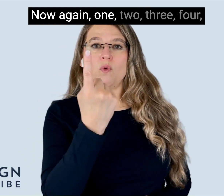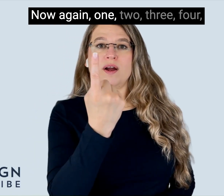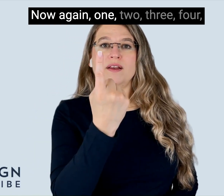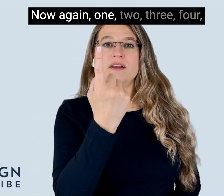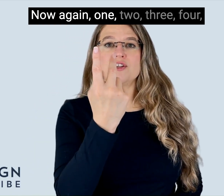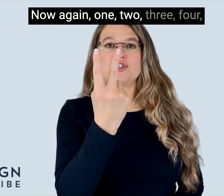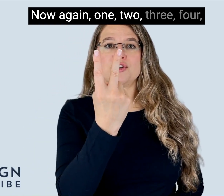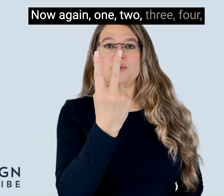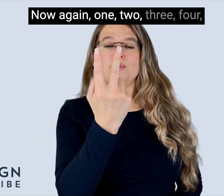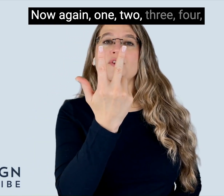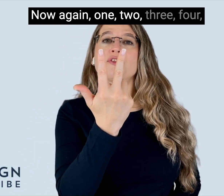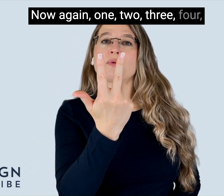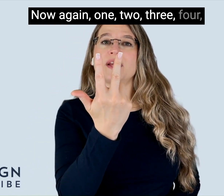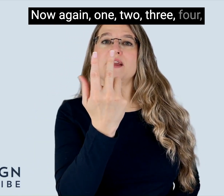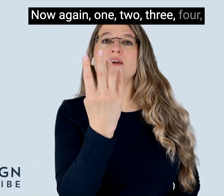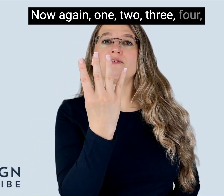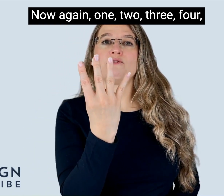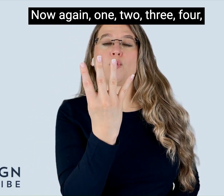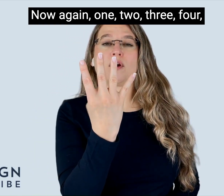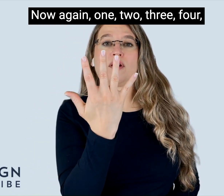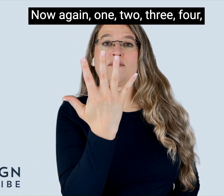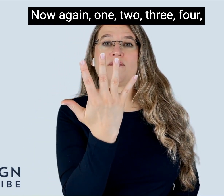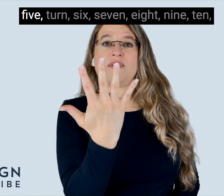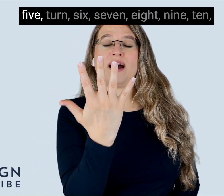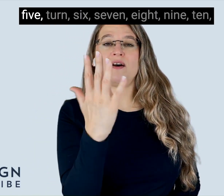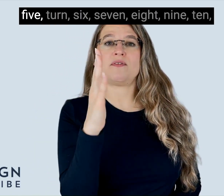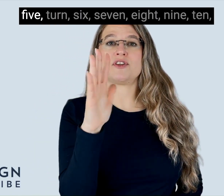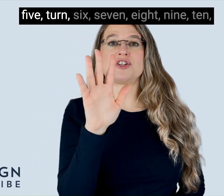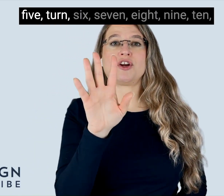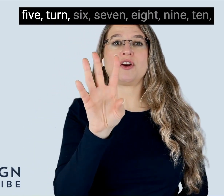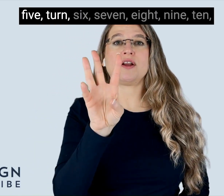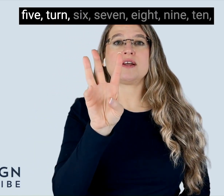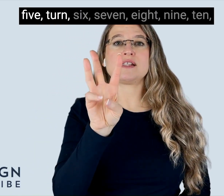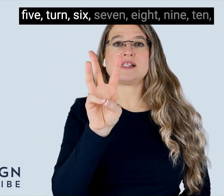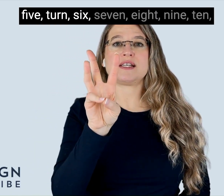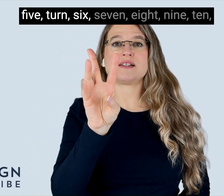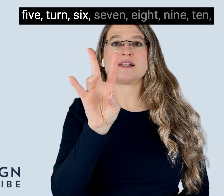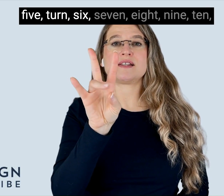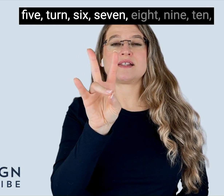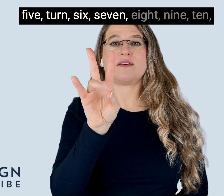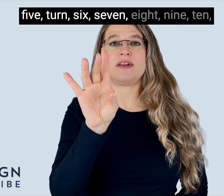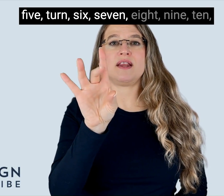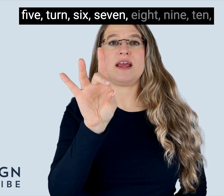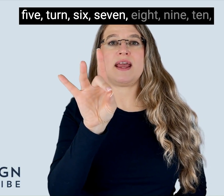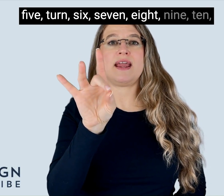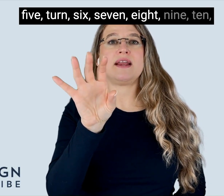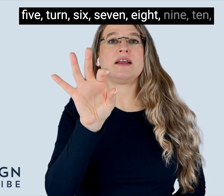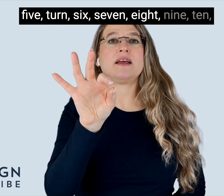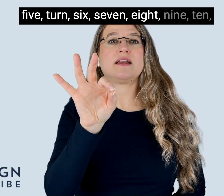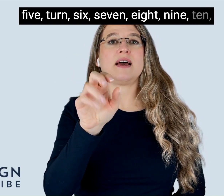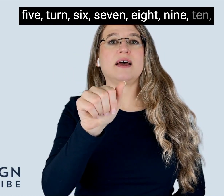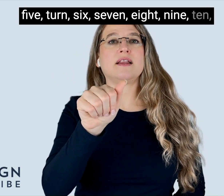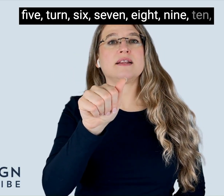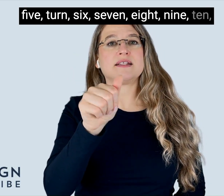1, 2, 3, 4, 5, turn, 6, 7, 8, 9,